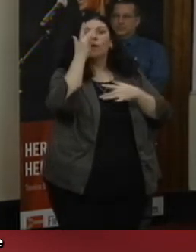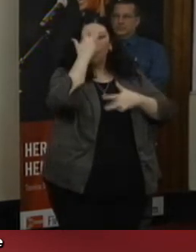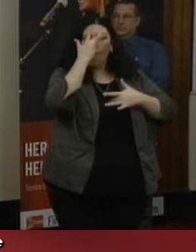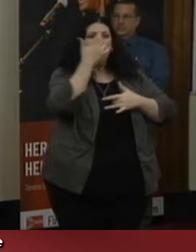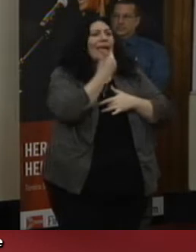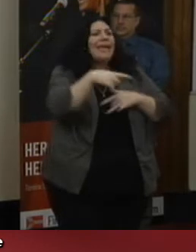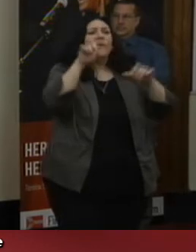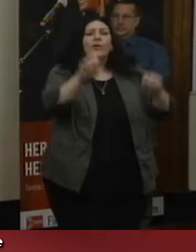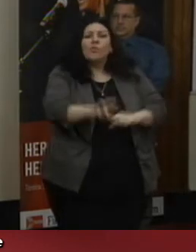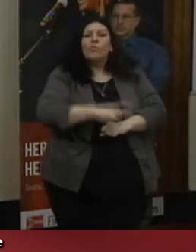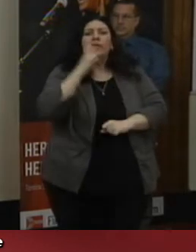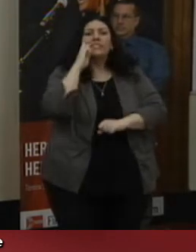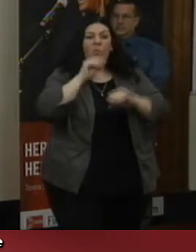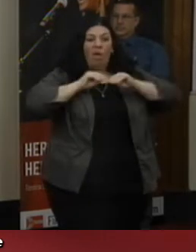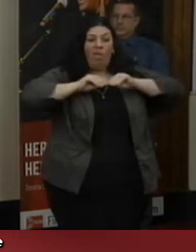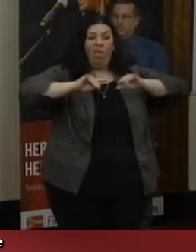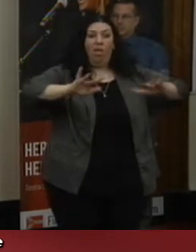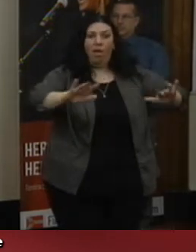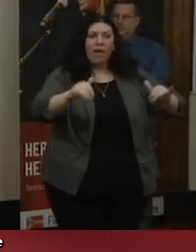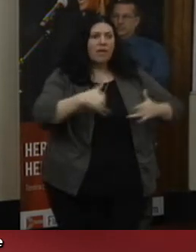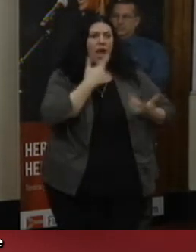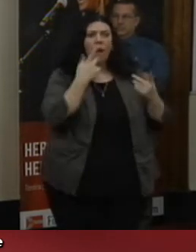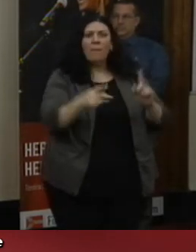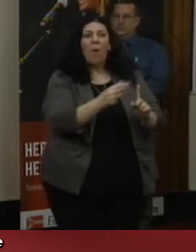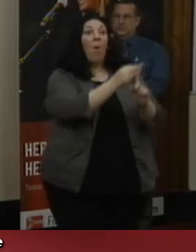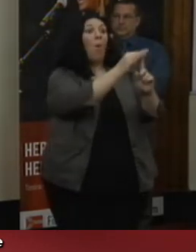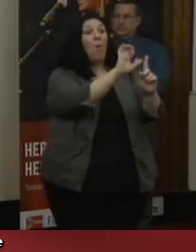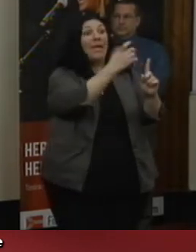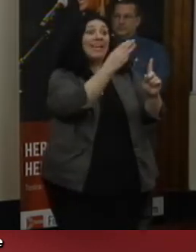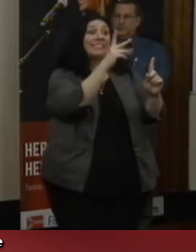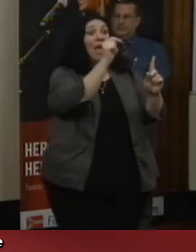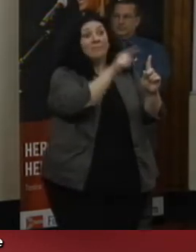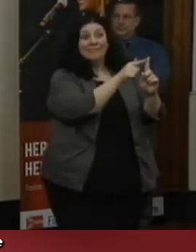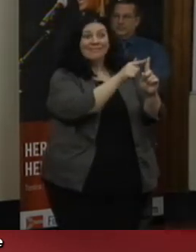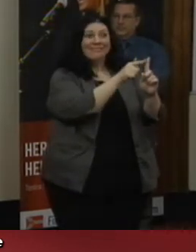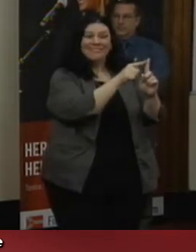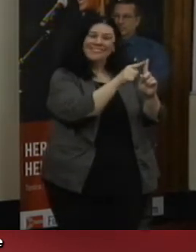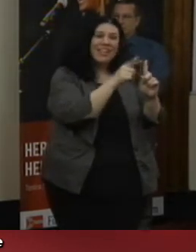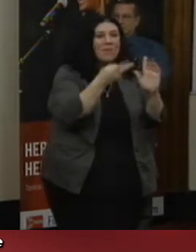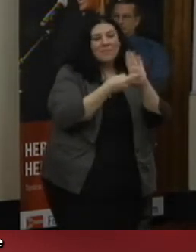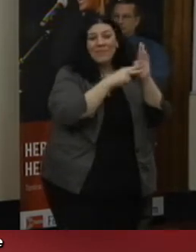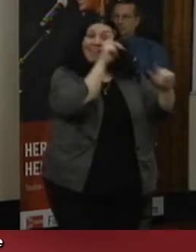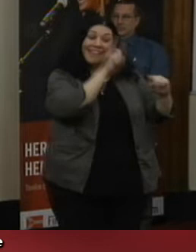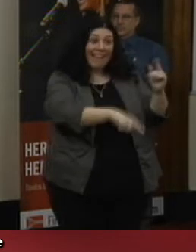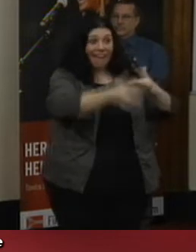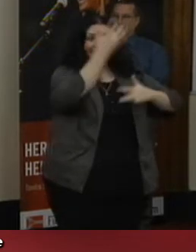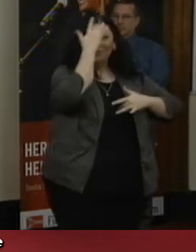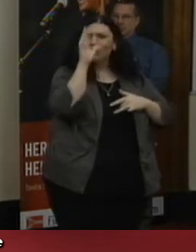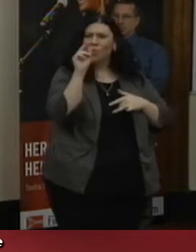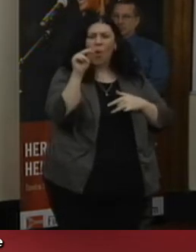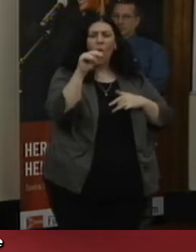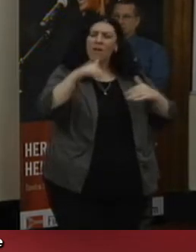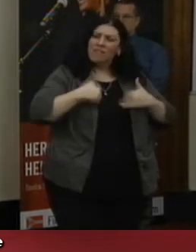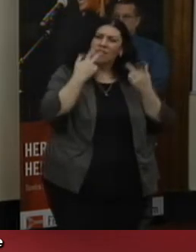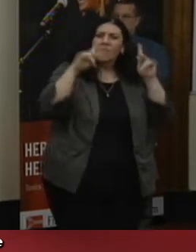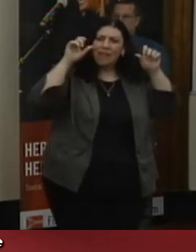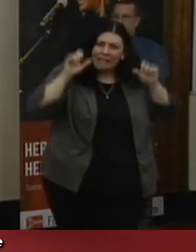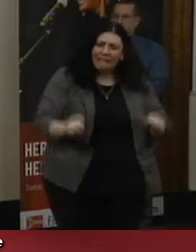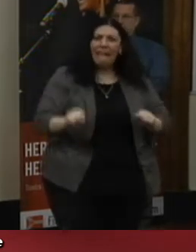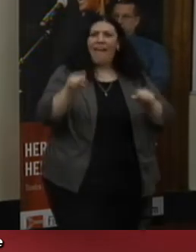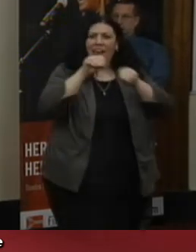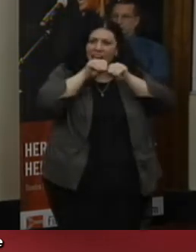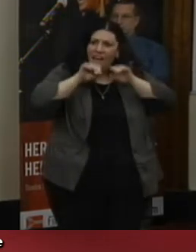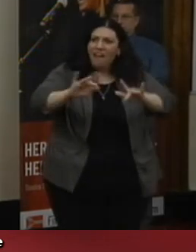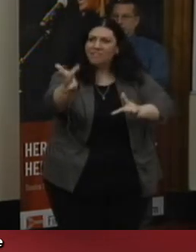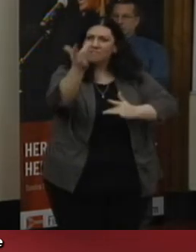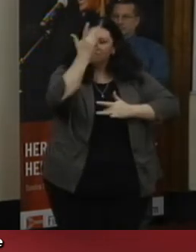becoming infected. And so young people are not exempt. Again, young people are not exempt. They can become infected just like the older individuals. And so it's